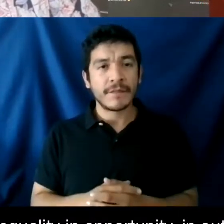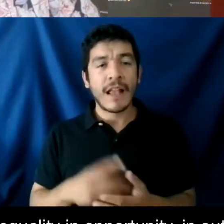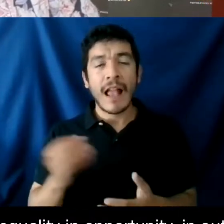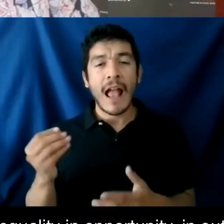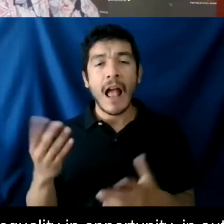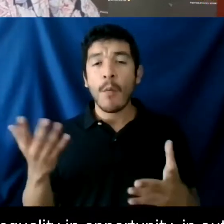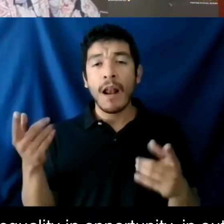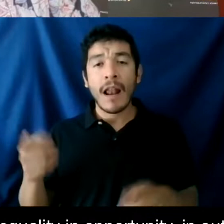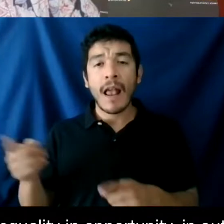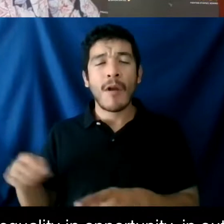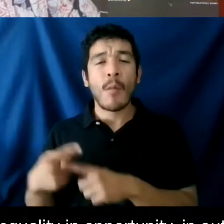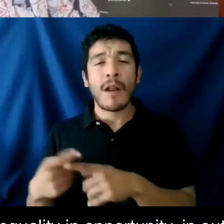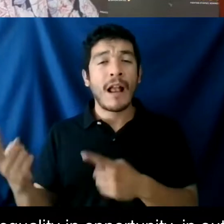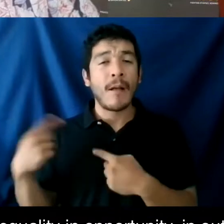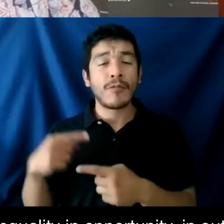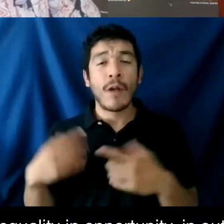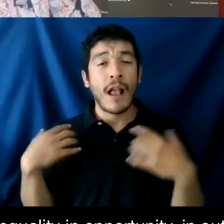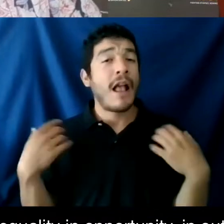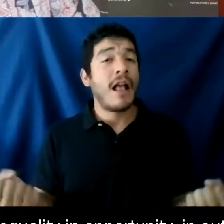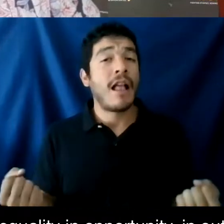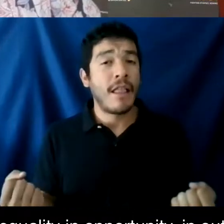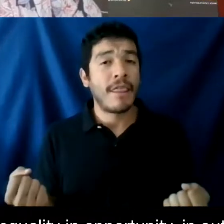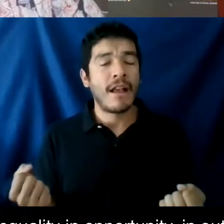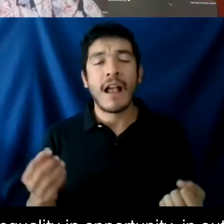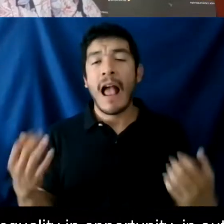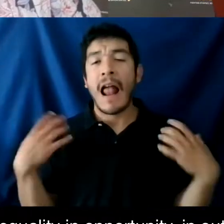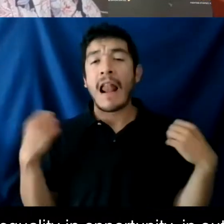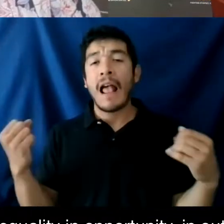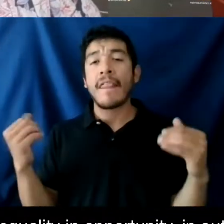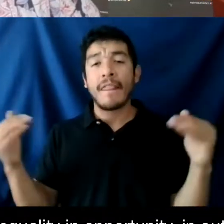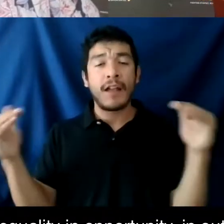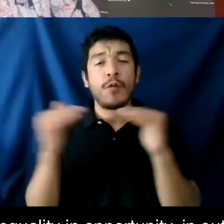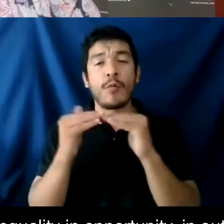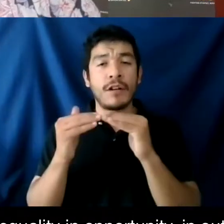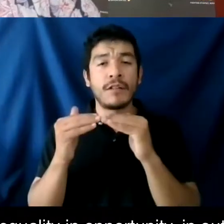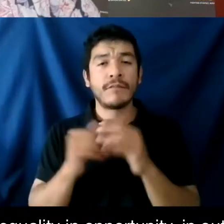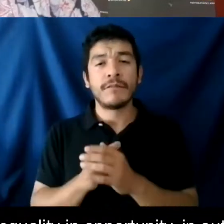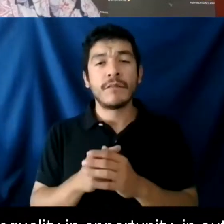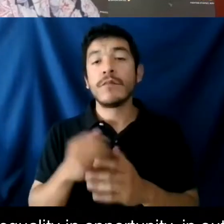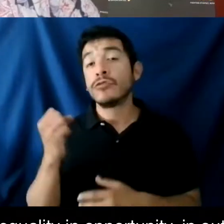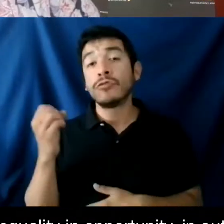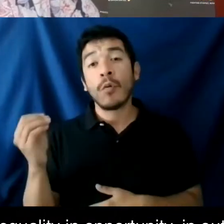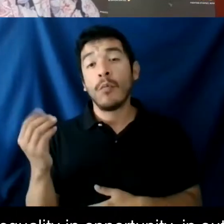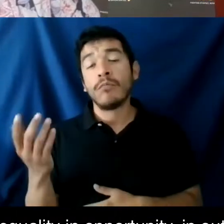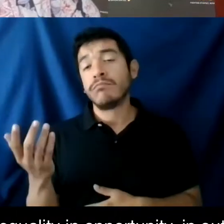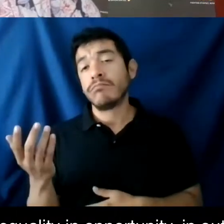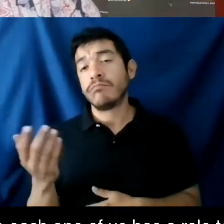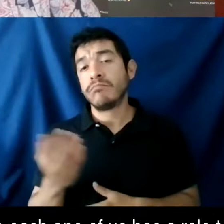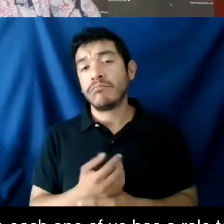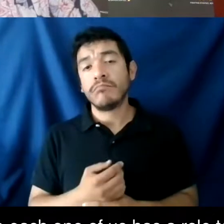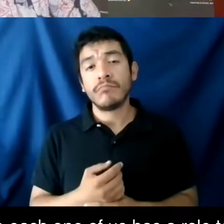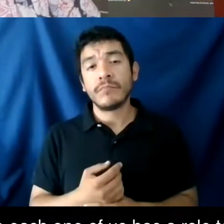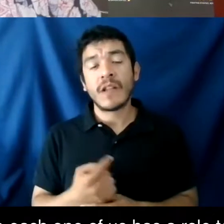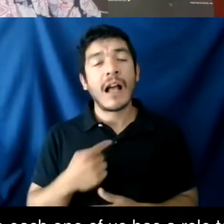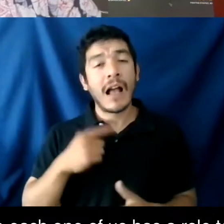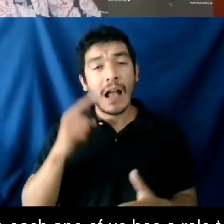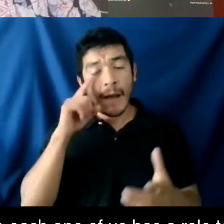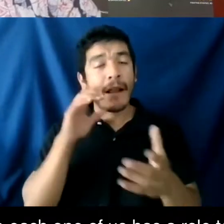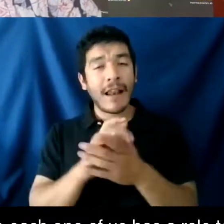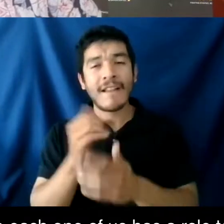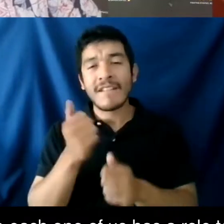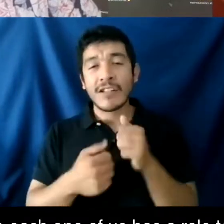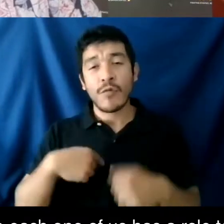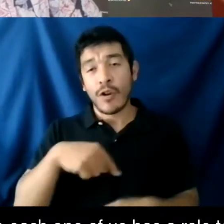when it comes to health and health equity. So I believe each one of